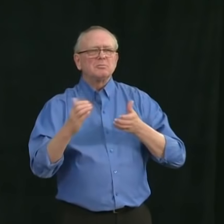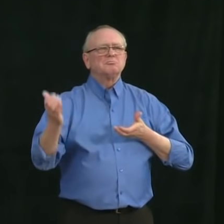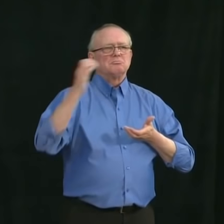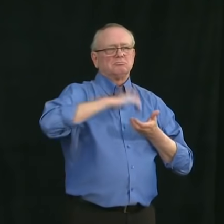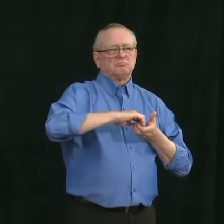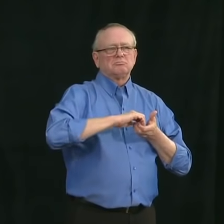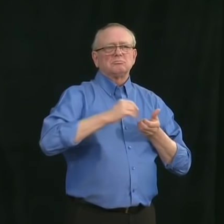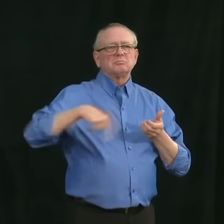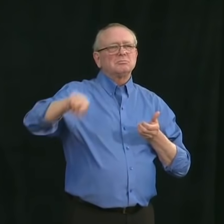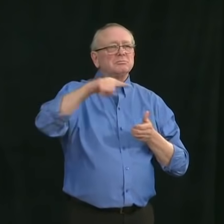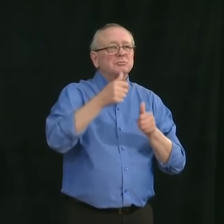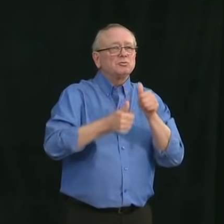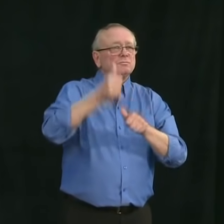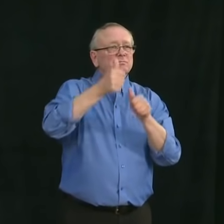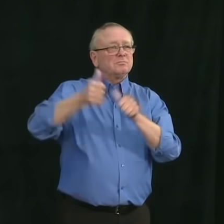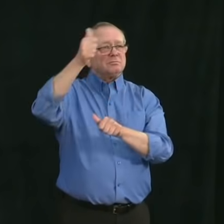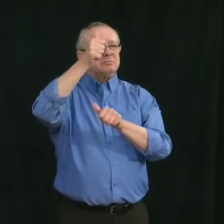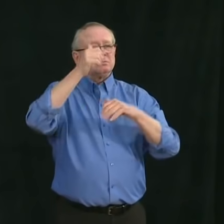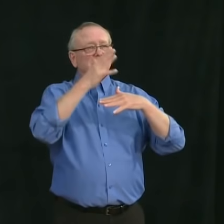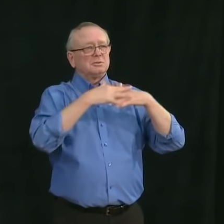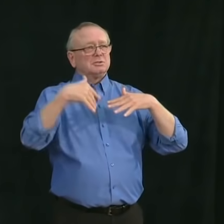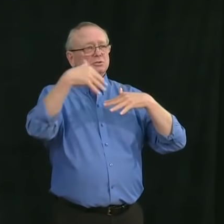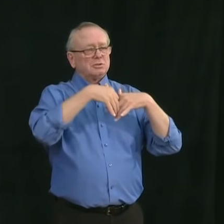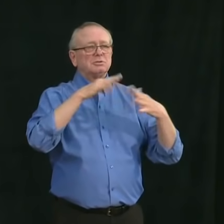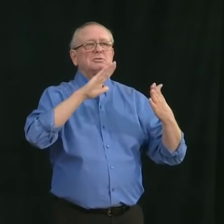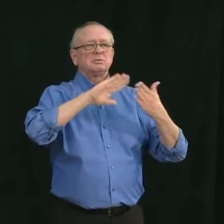leadership to face this pandemic. Thank you.